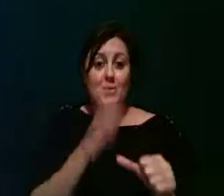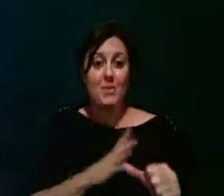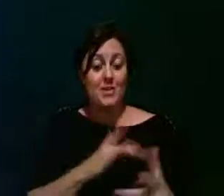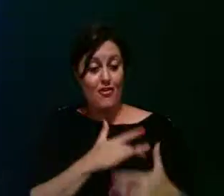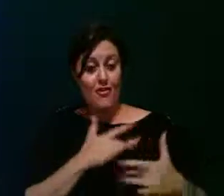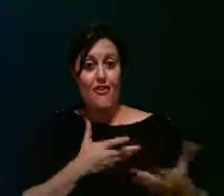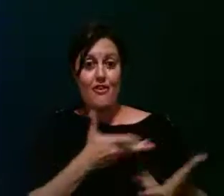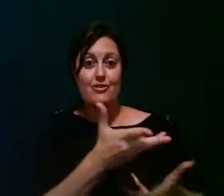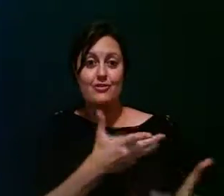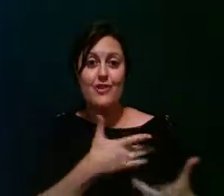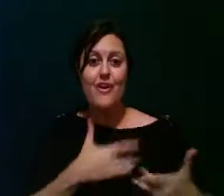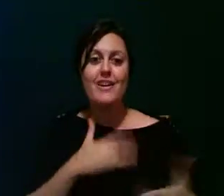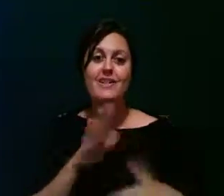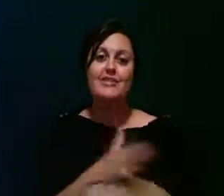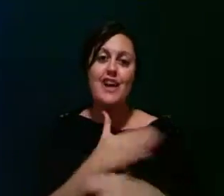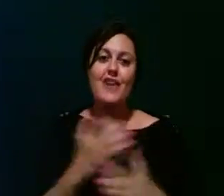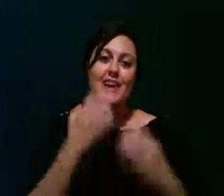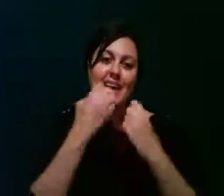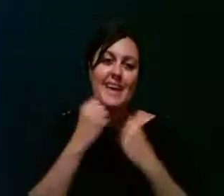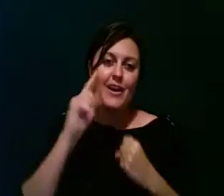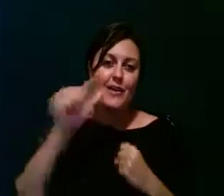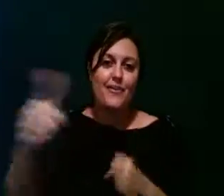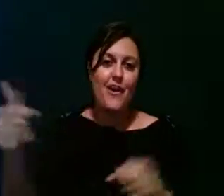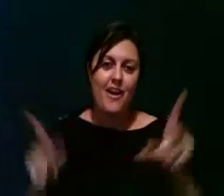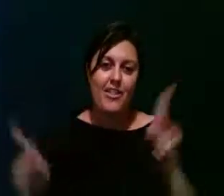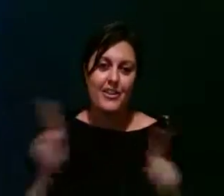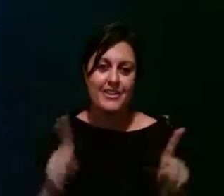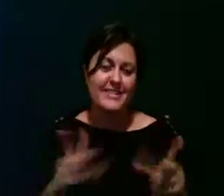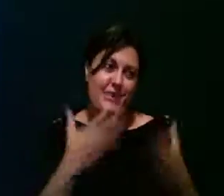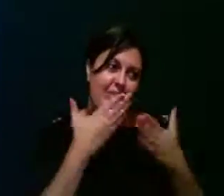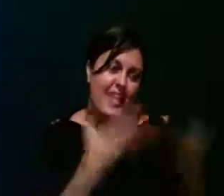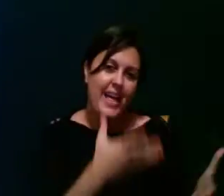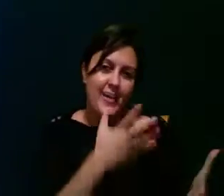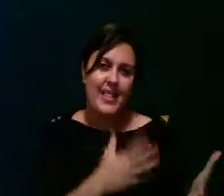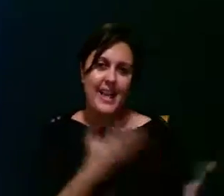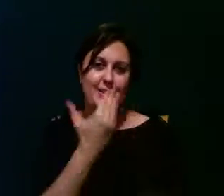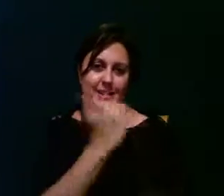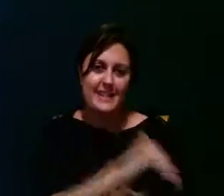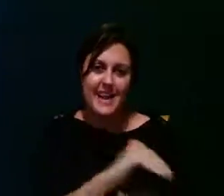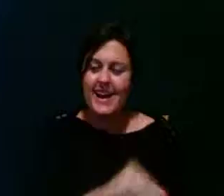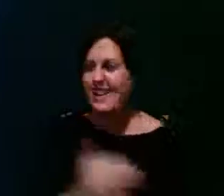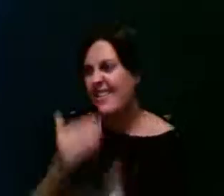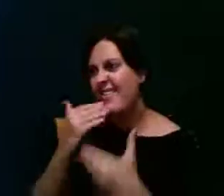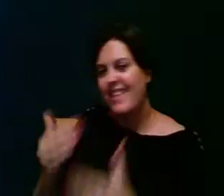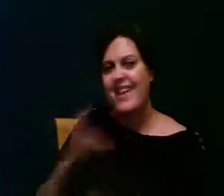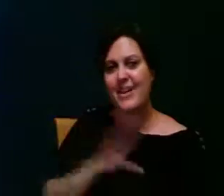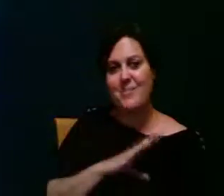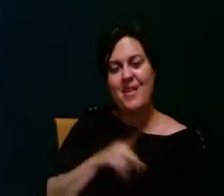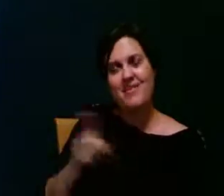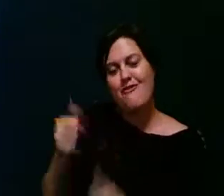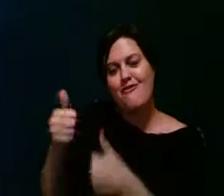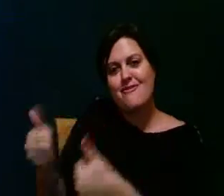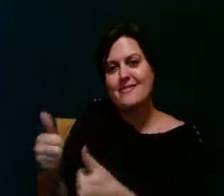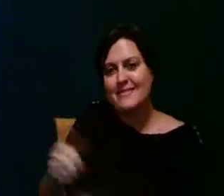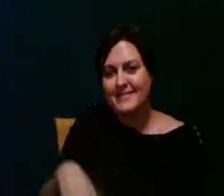others. Good night. Thanks, Melanie. Good night. Thank you, ladies. Good night. Thank you, Melanie. You're awesome. Oh, thank you.